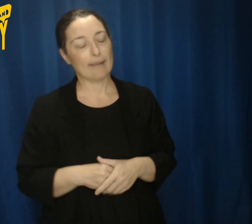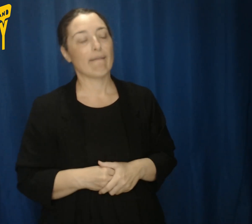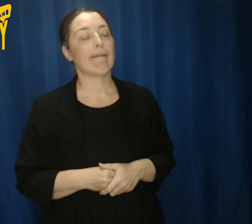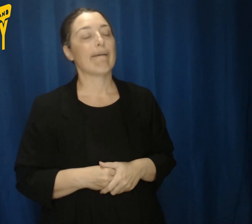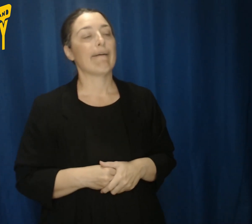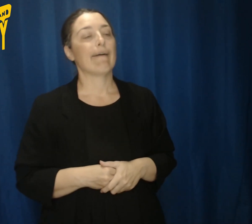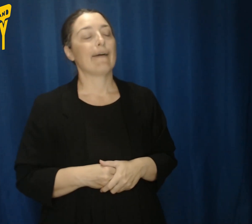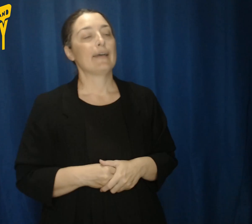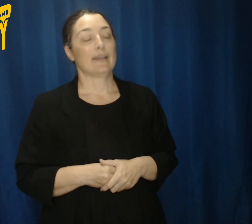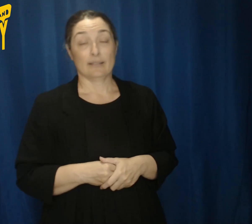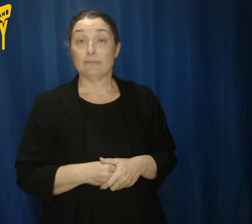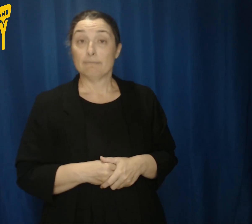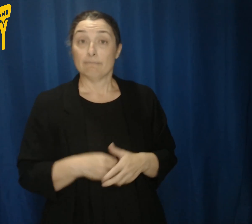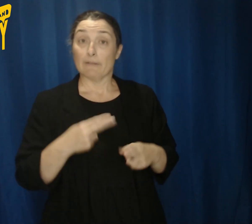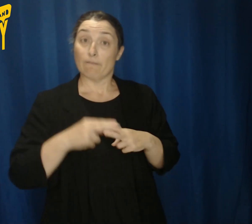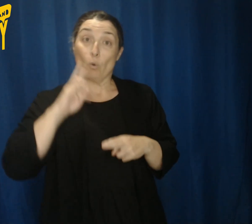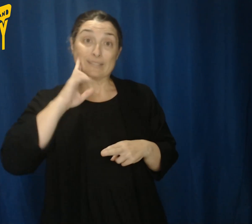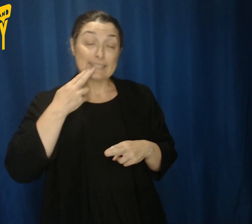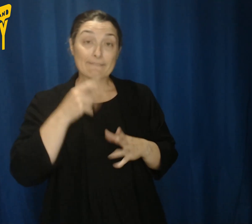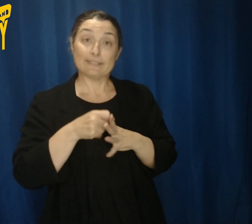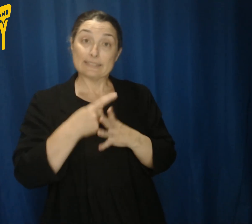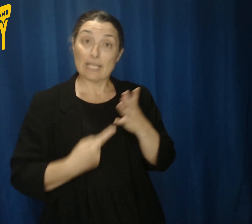it's, for deaf and disabled creatives. And so we